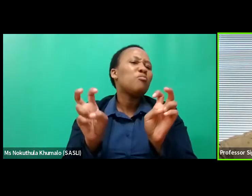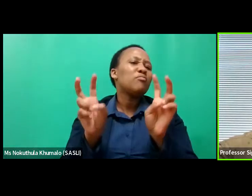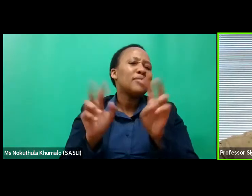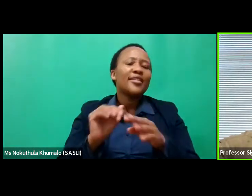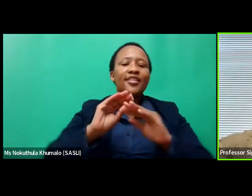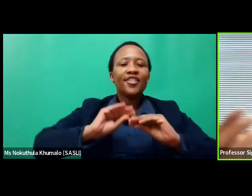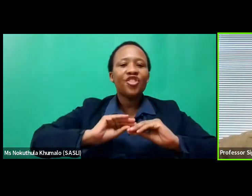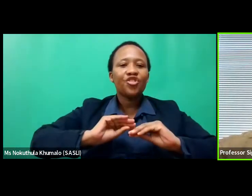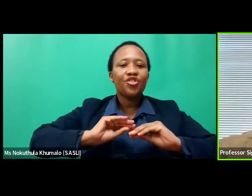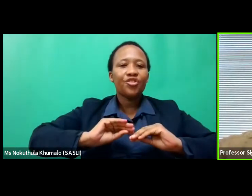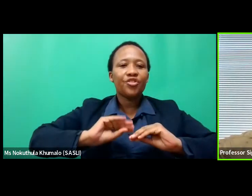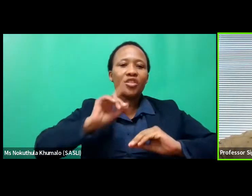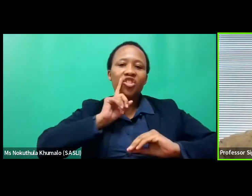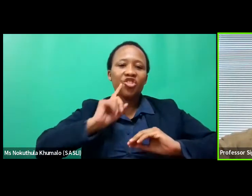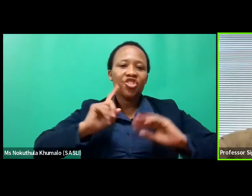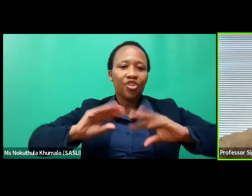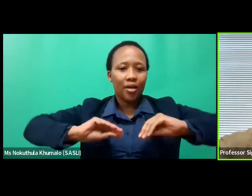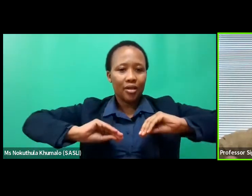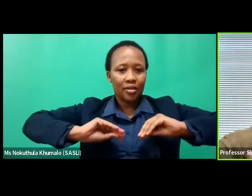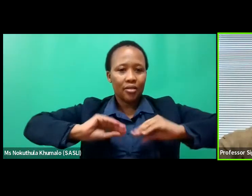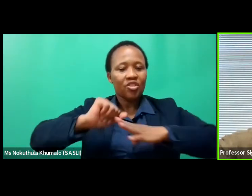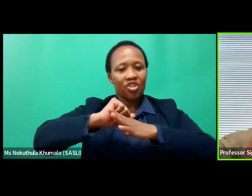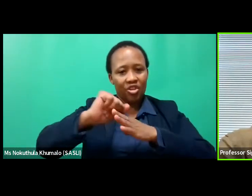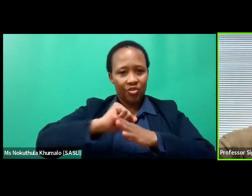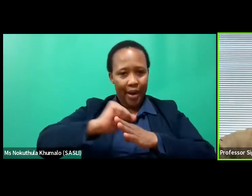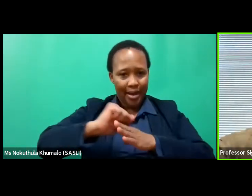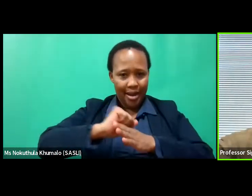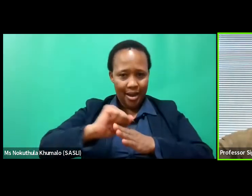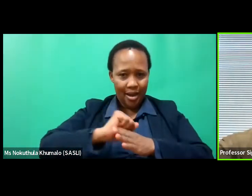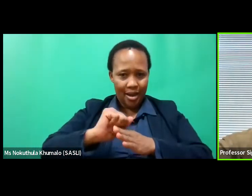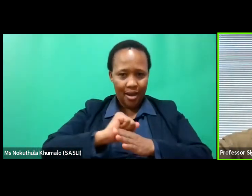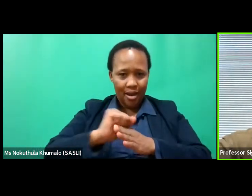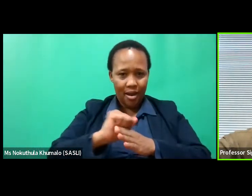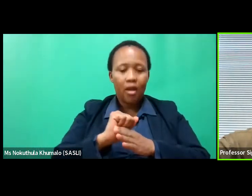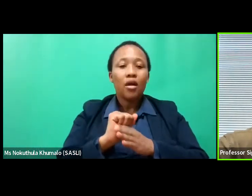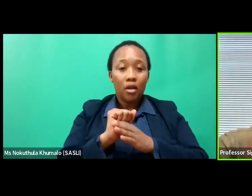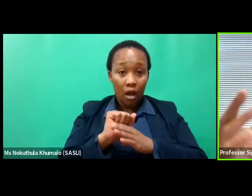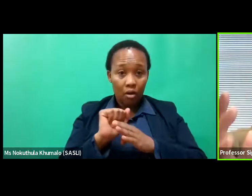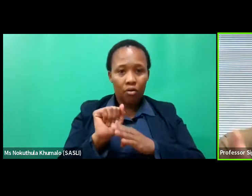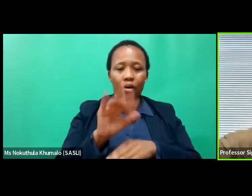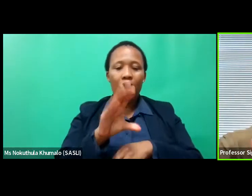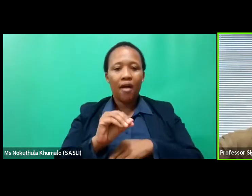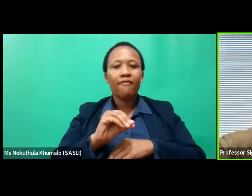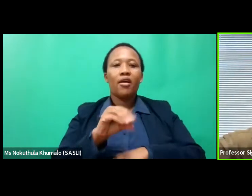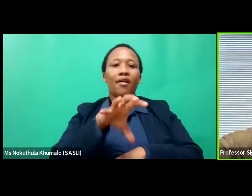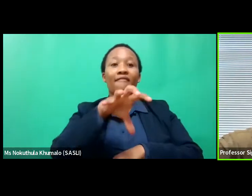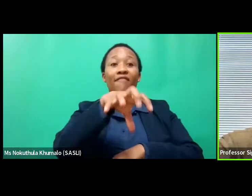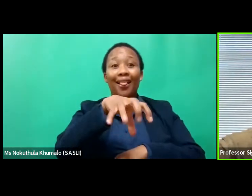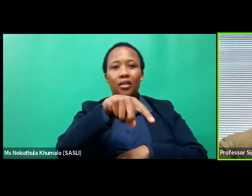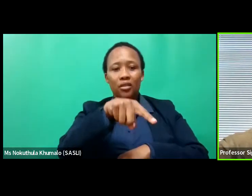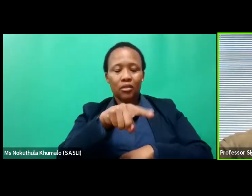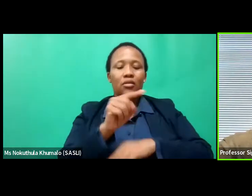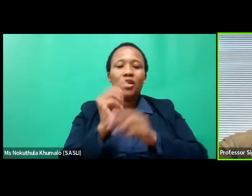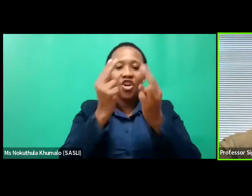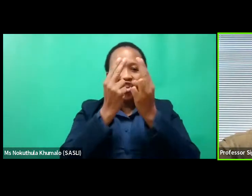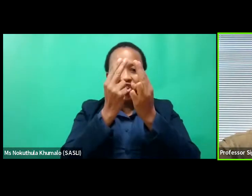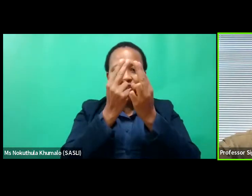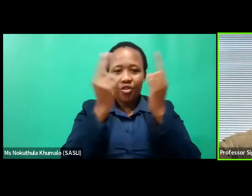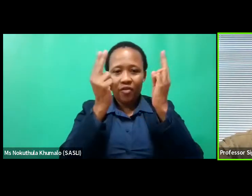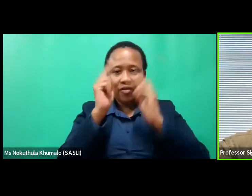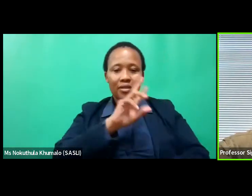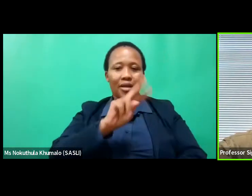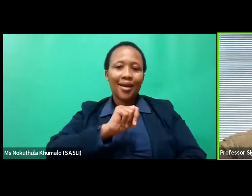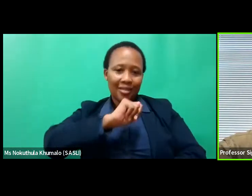in terms of the broader narrative of the education faculty at UKZN, in terms of the broader